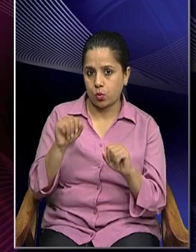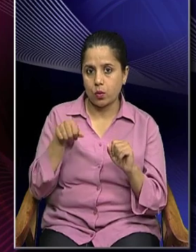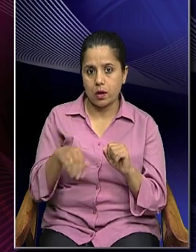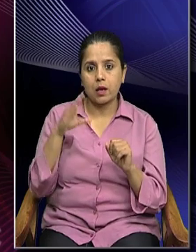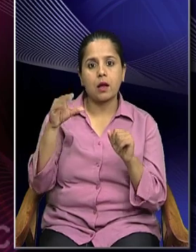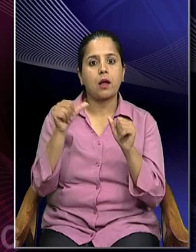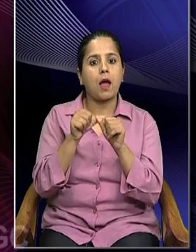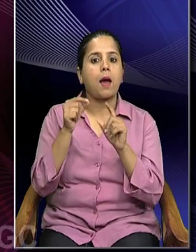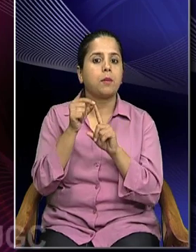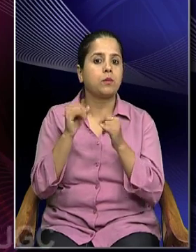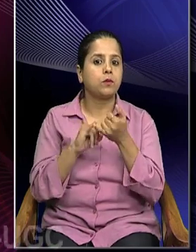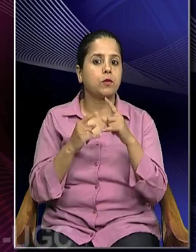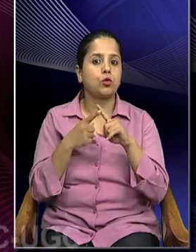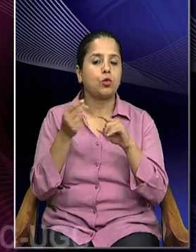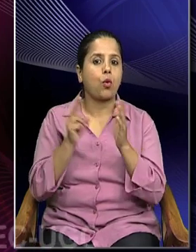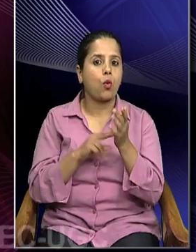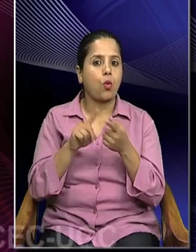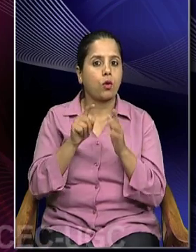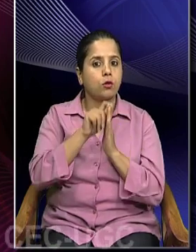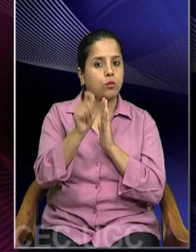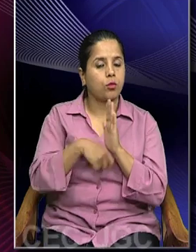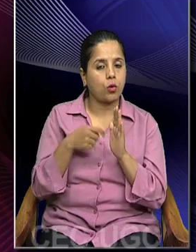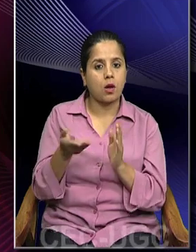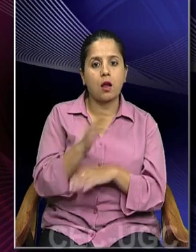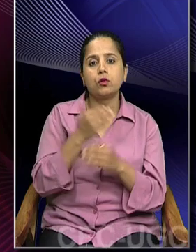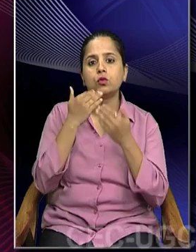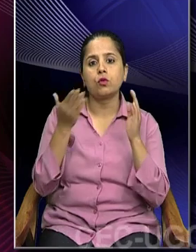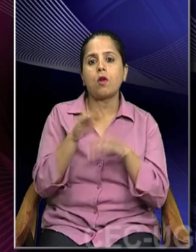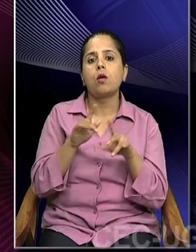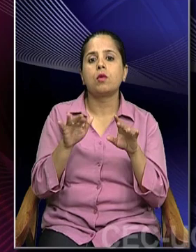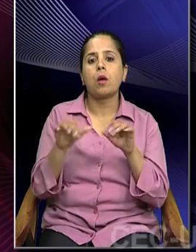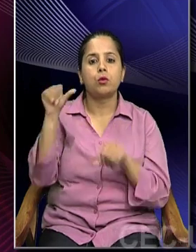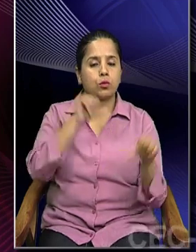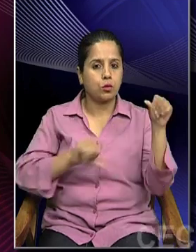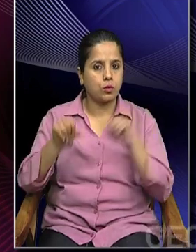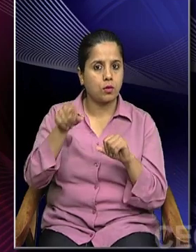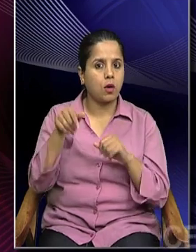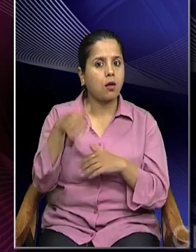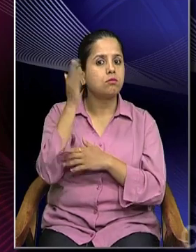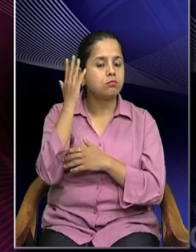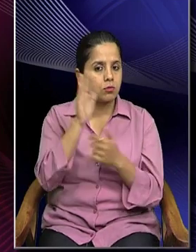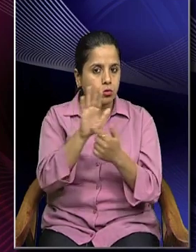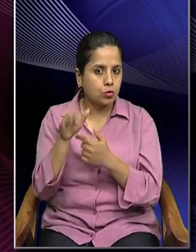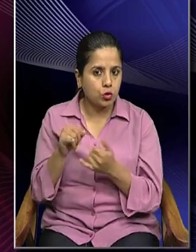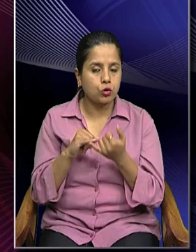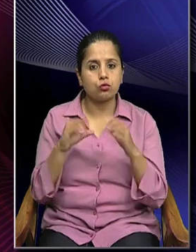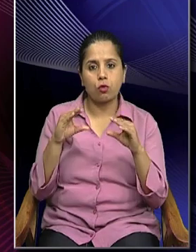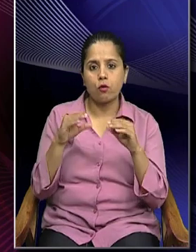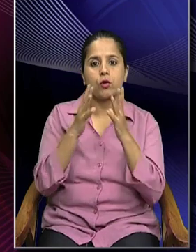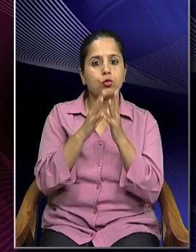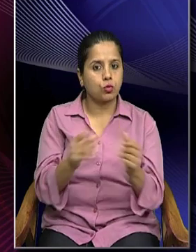capstone project. Another student from a computer science, they create a software